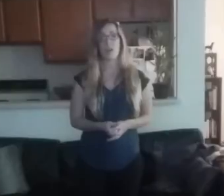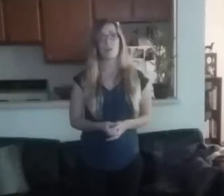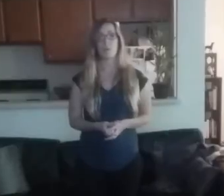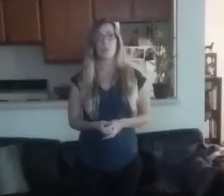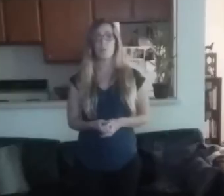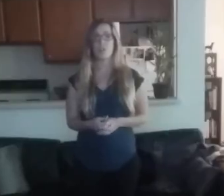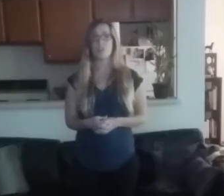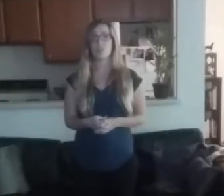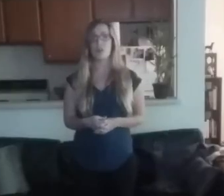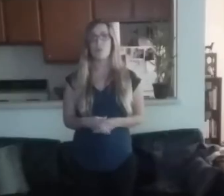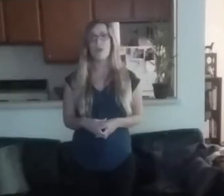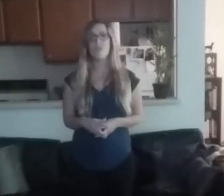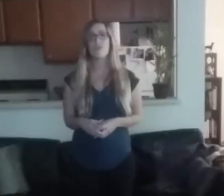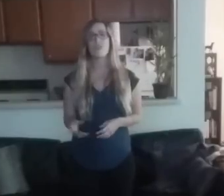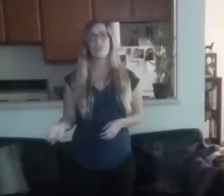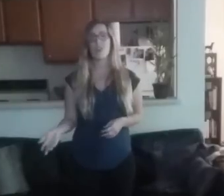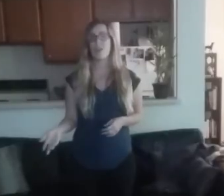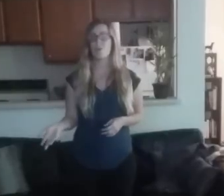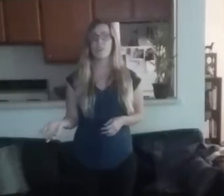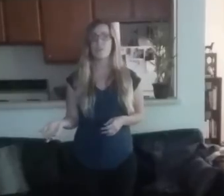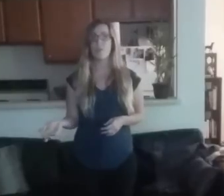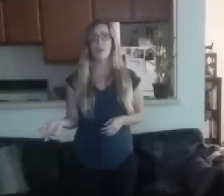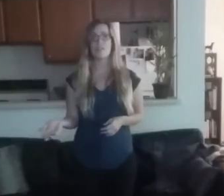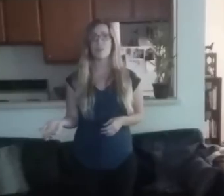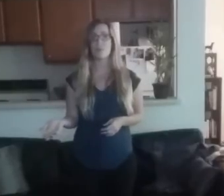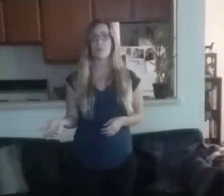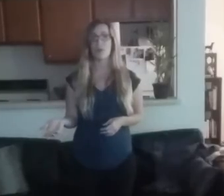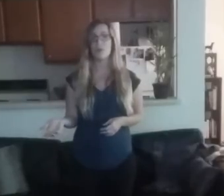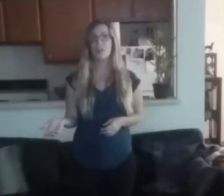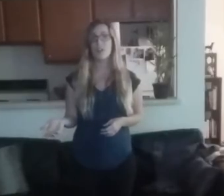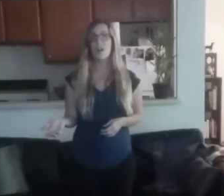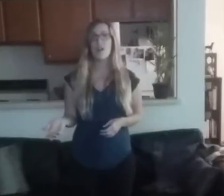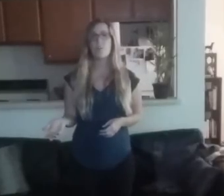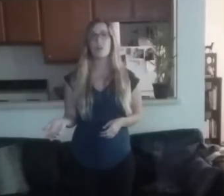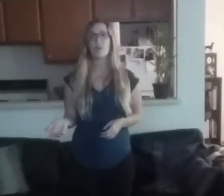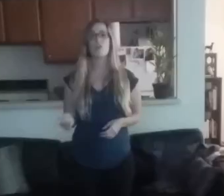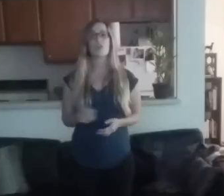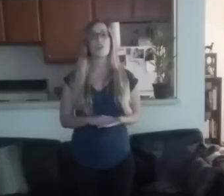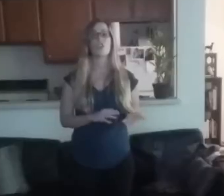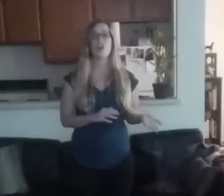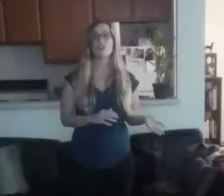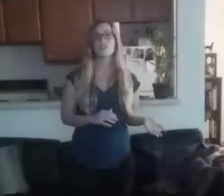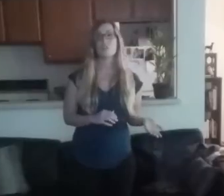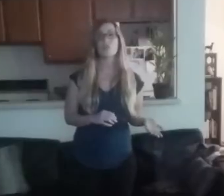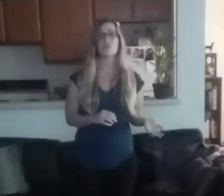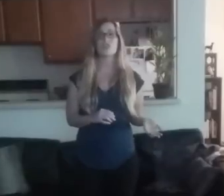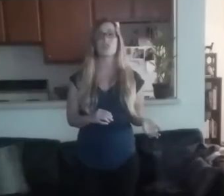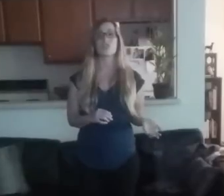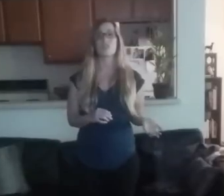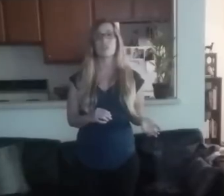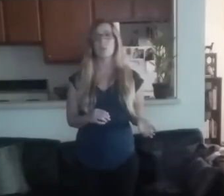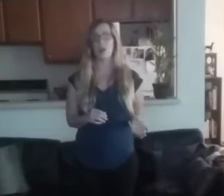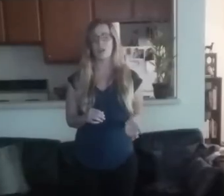spinal manipulation, may feel good and relieve pain temporarily, but it can create long-term concerns in your back and